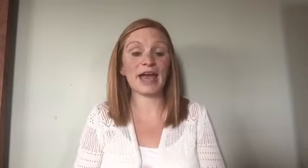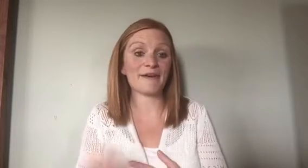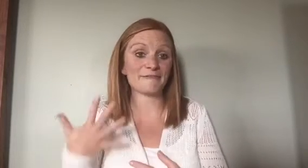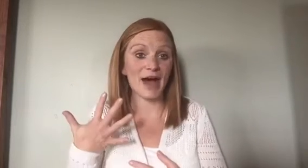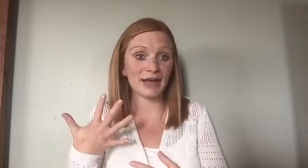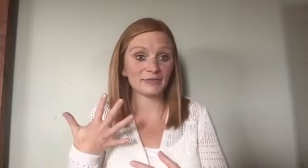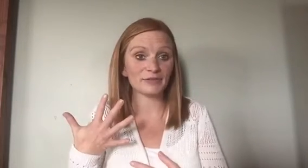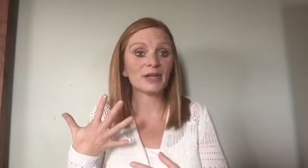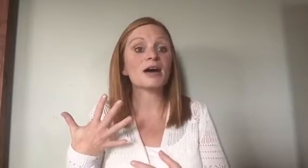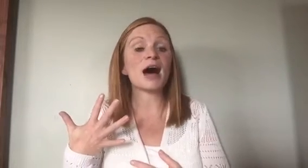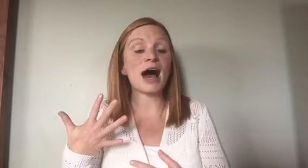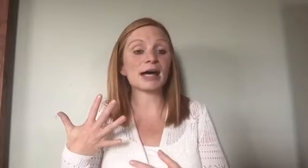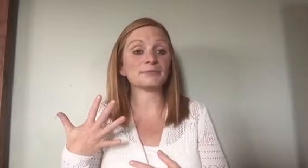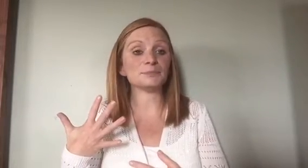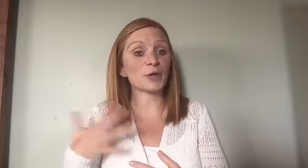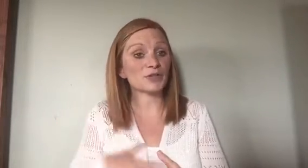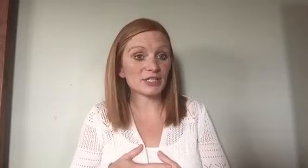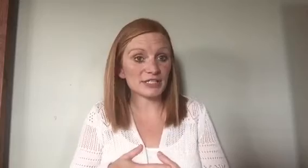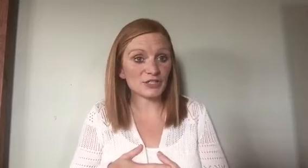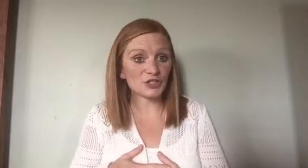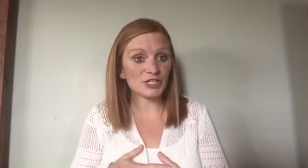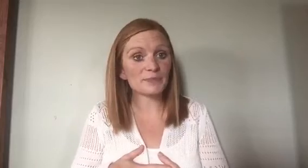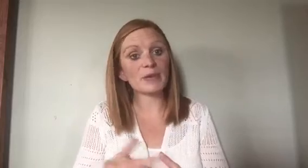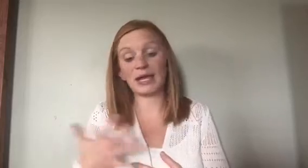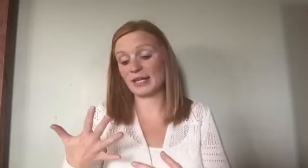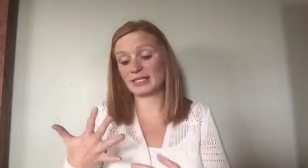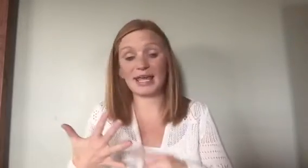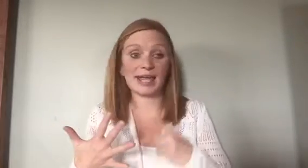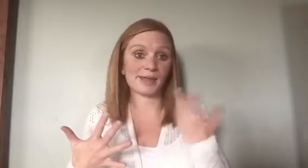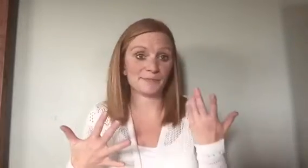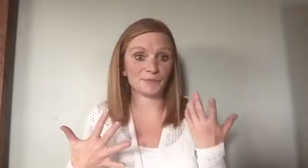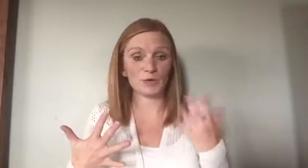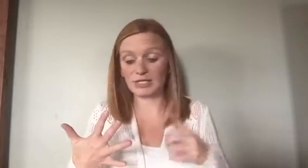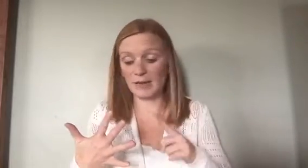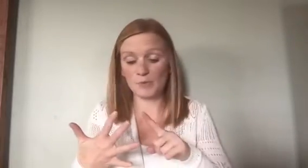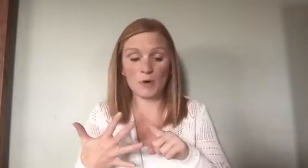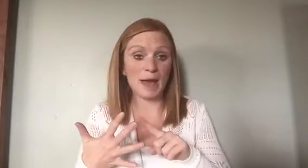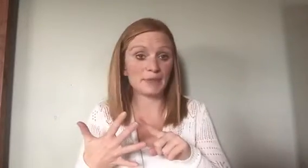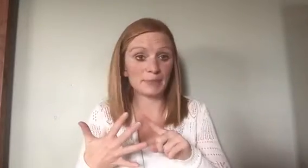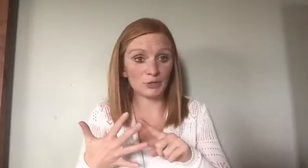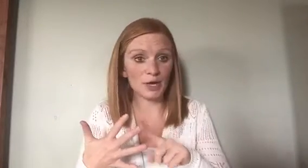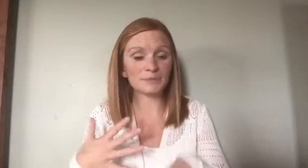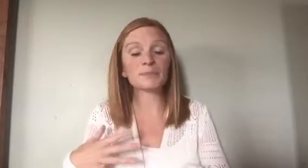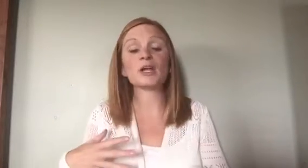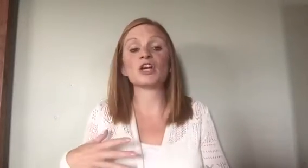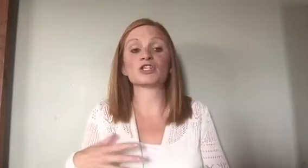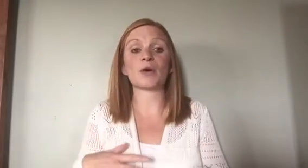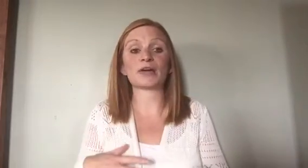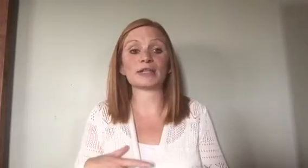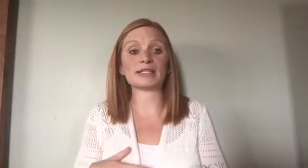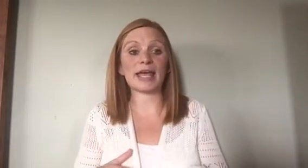have 5 brothers and sisters, and let's say, for example, I'm the middle one, so I could